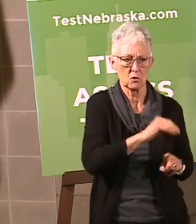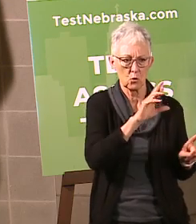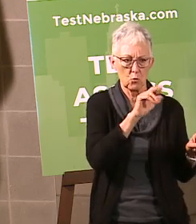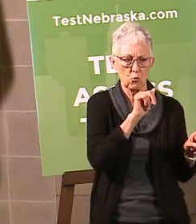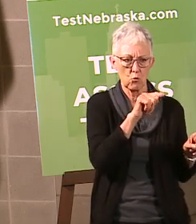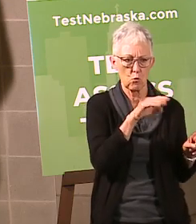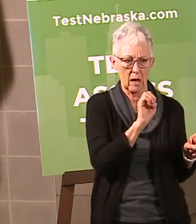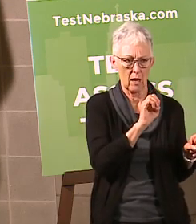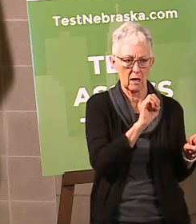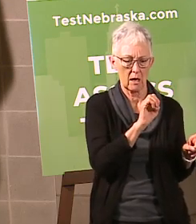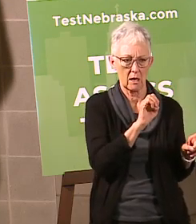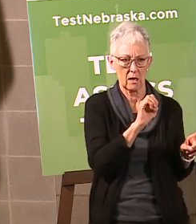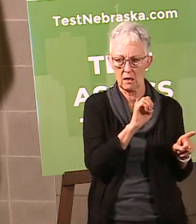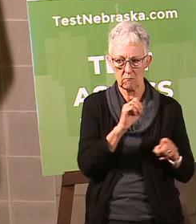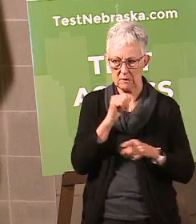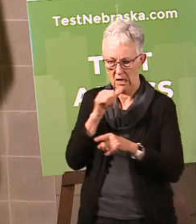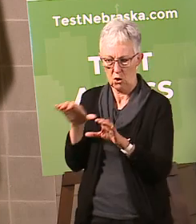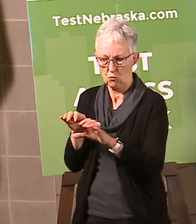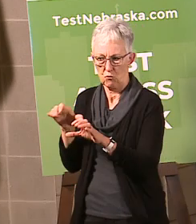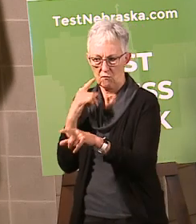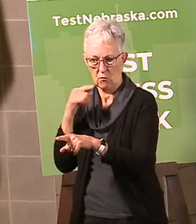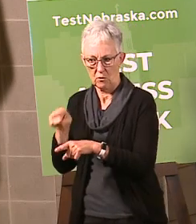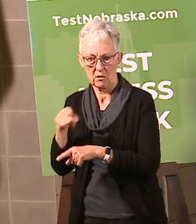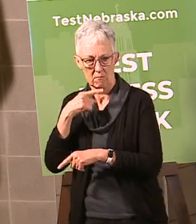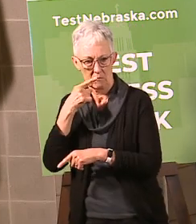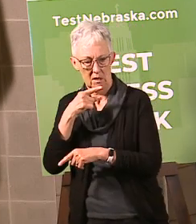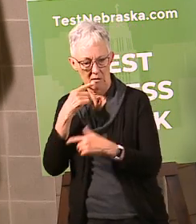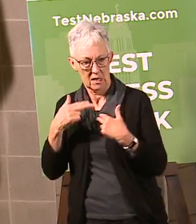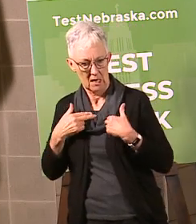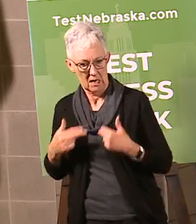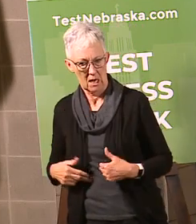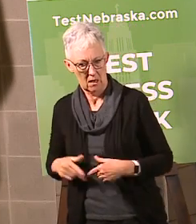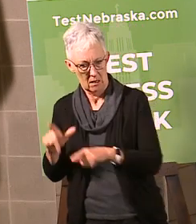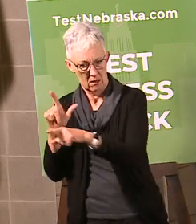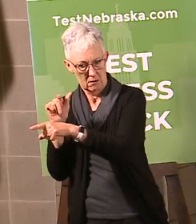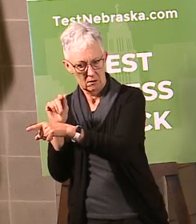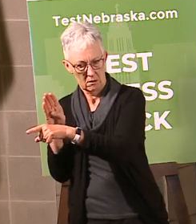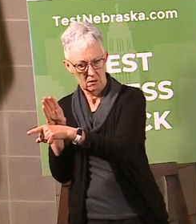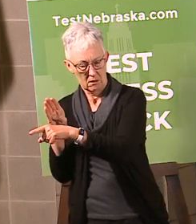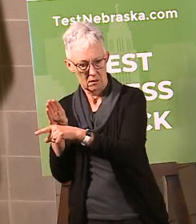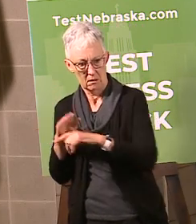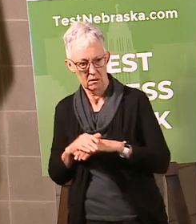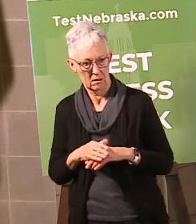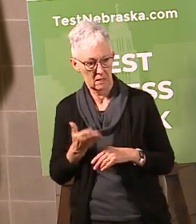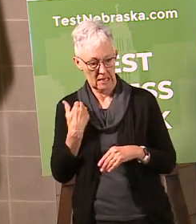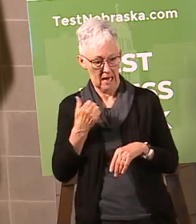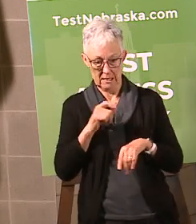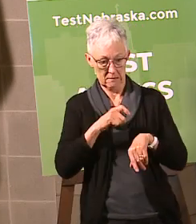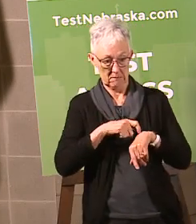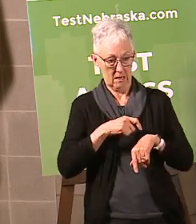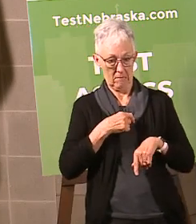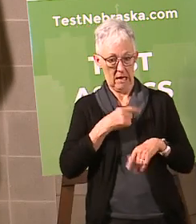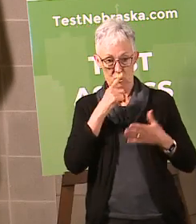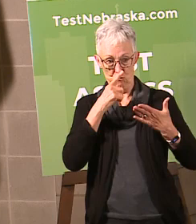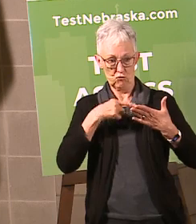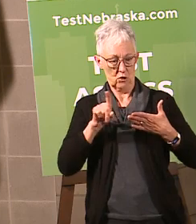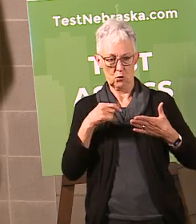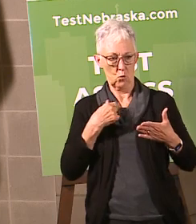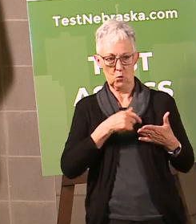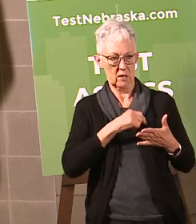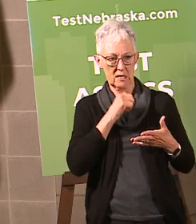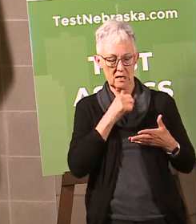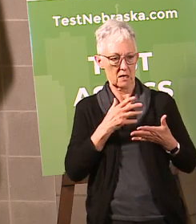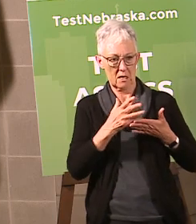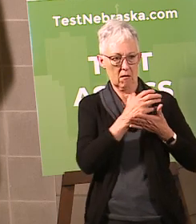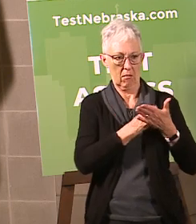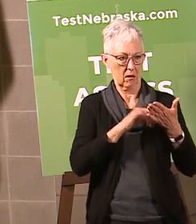and maybe we can run into this by understanding. Last time we checked, we weren't breaking out that, we didn't collect that information for Test